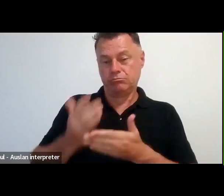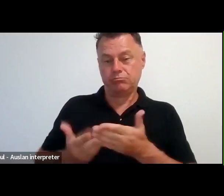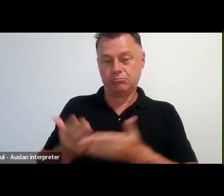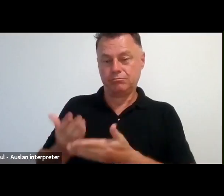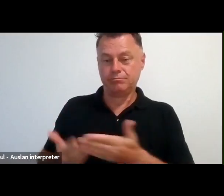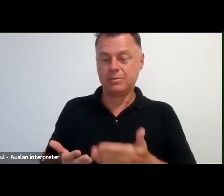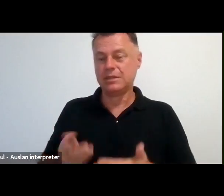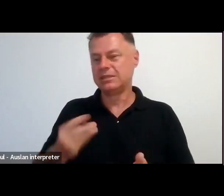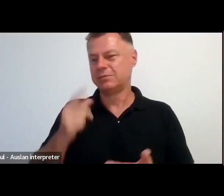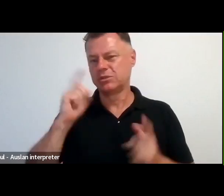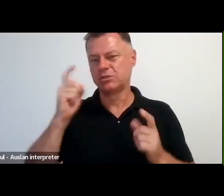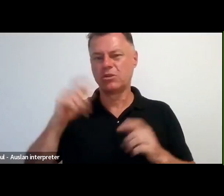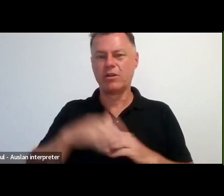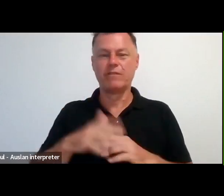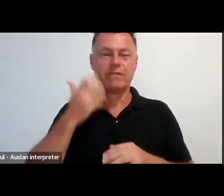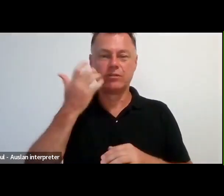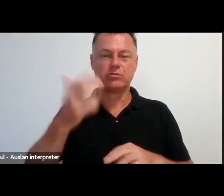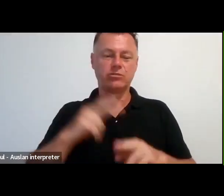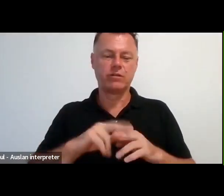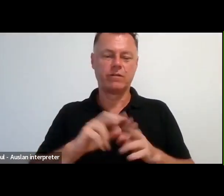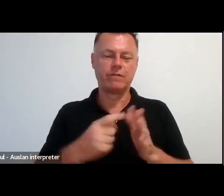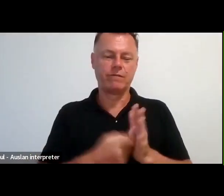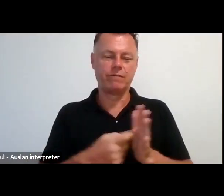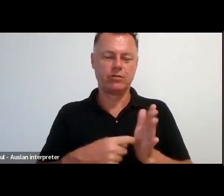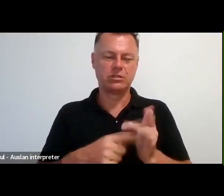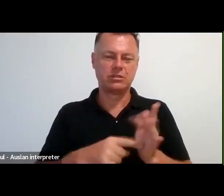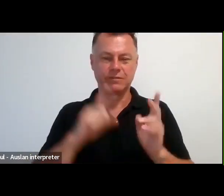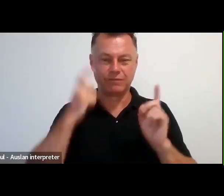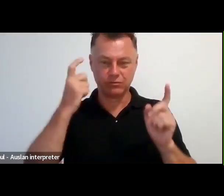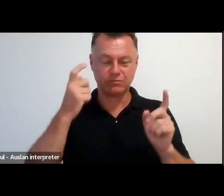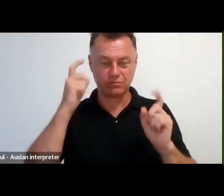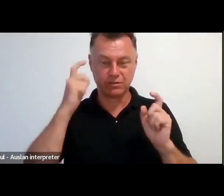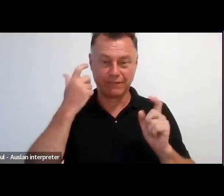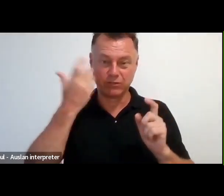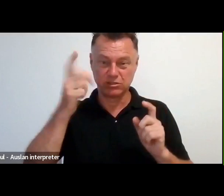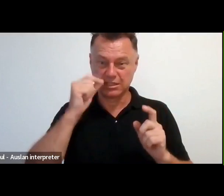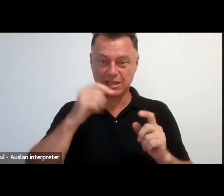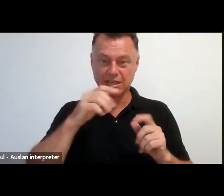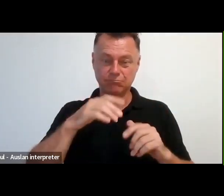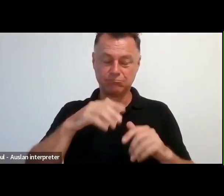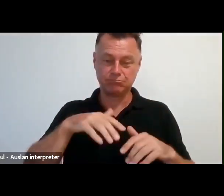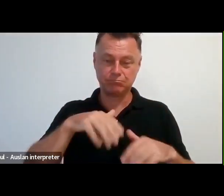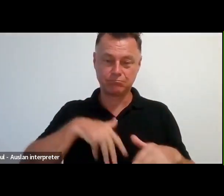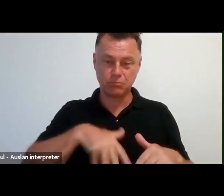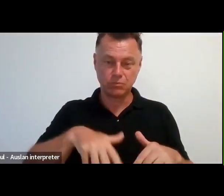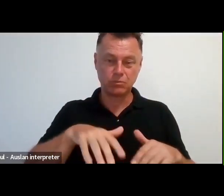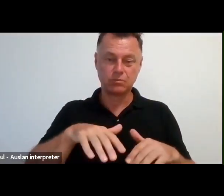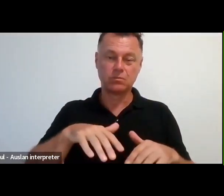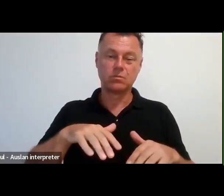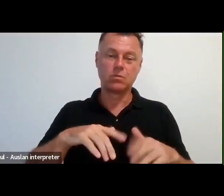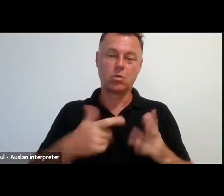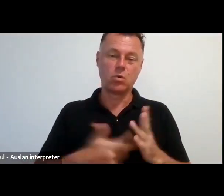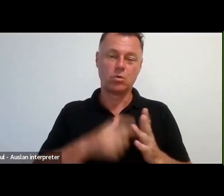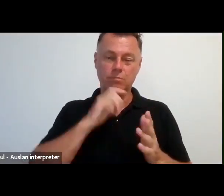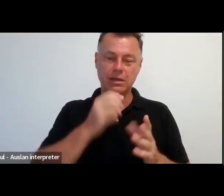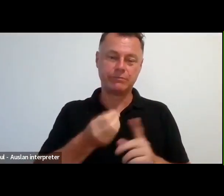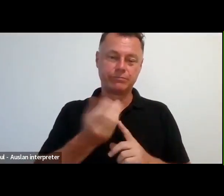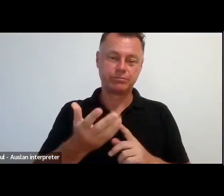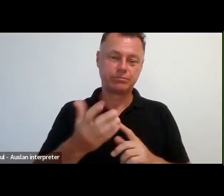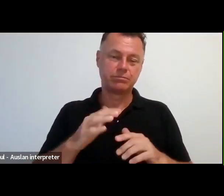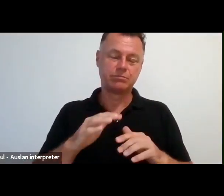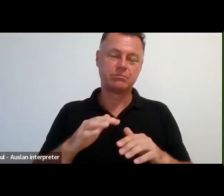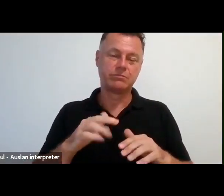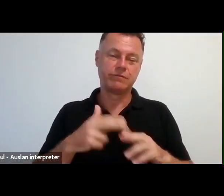about fertility. That's quite a common thing that comes up, and there is no evidence to suggest that there is impacts